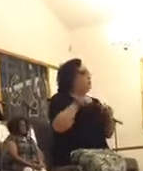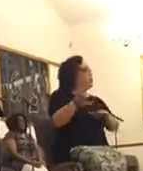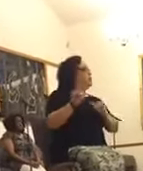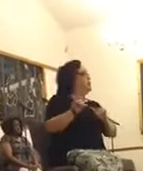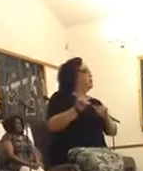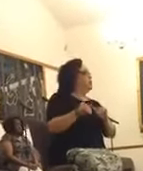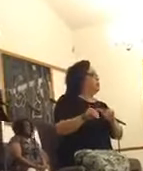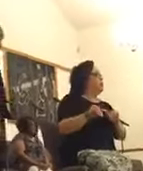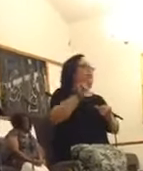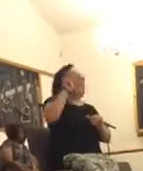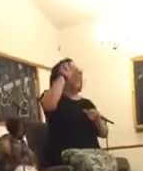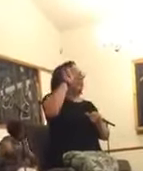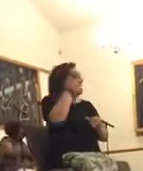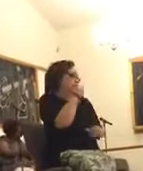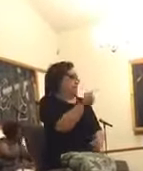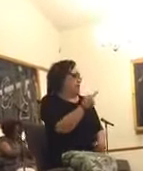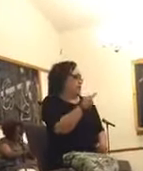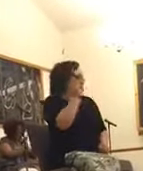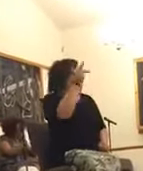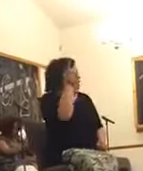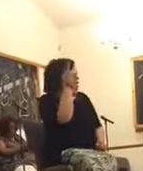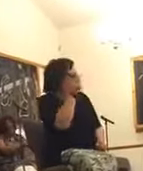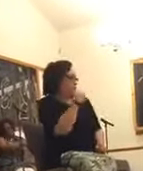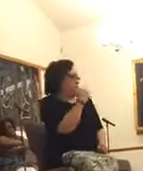now the reason why,